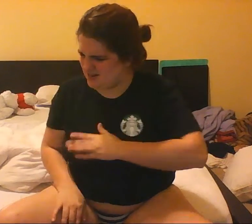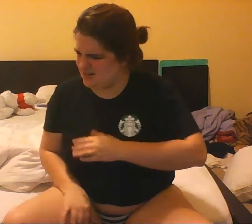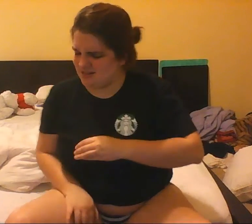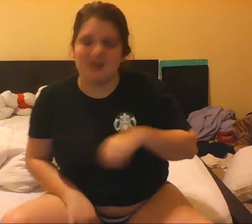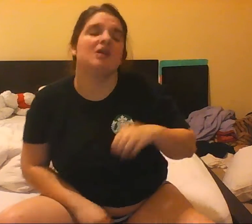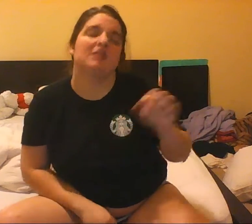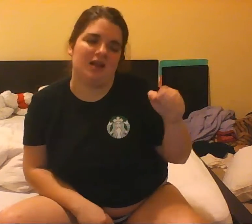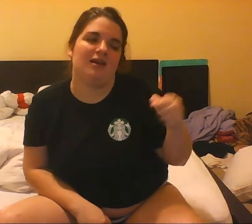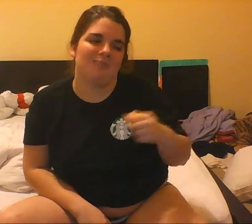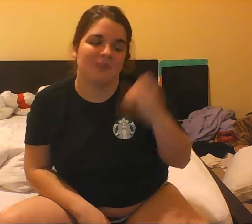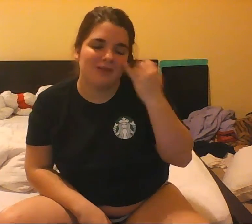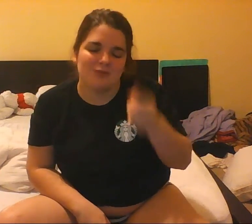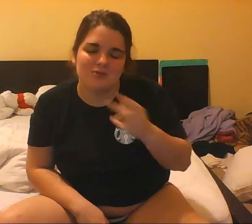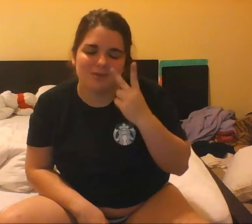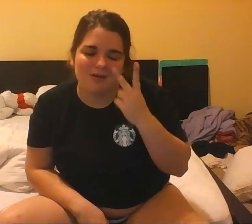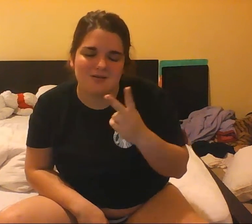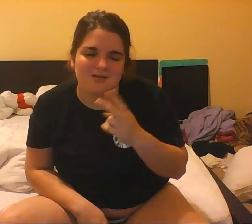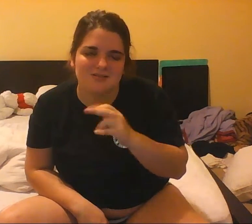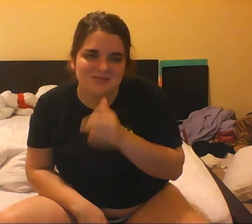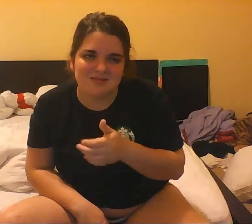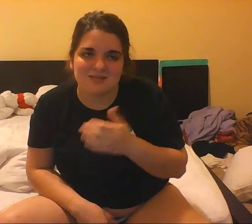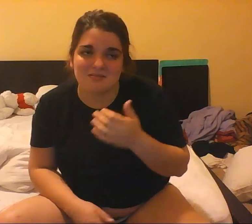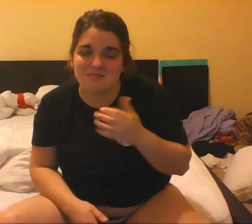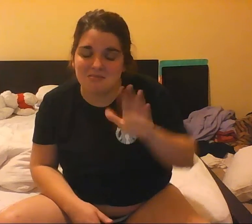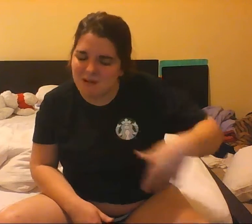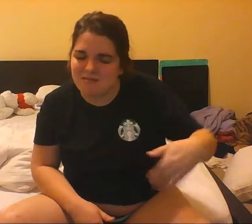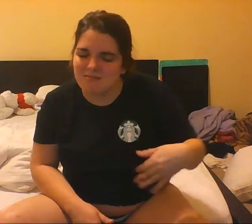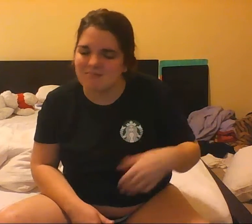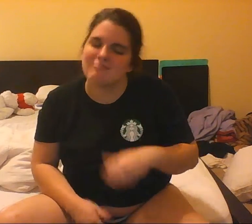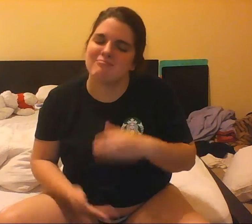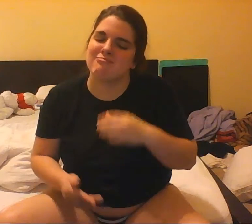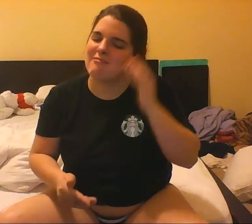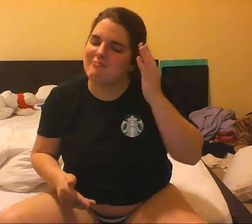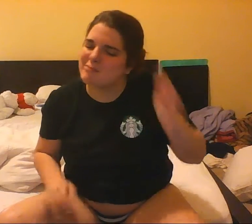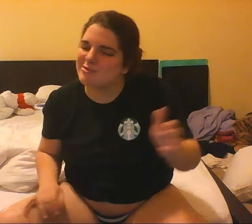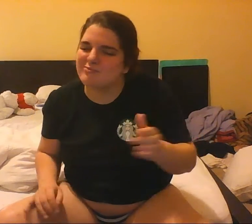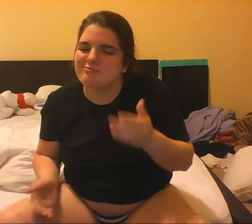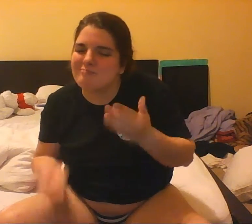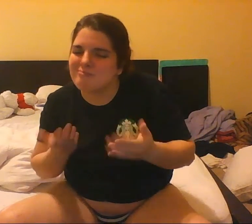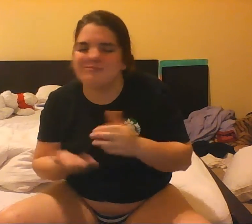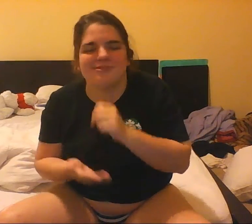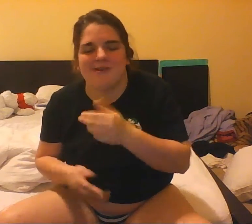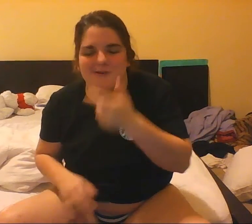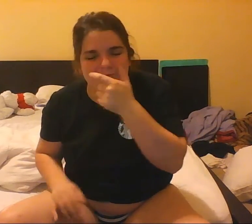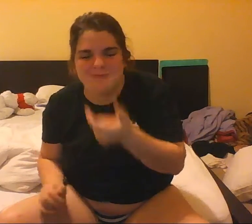probably not going to see it. And, like, you deserve to have it spoiled. You've had a long time. Right. And I haven't seen it, and somehow I knew